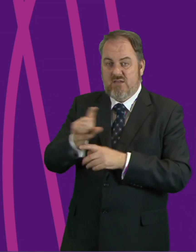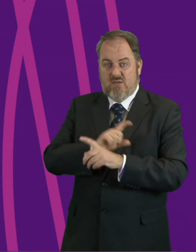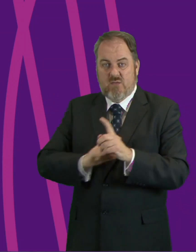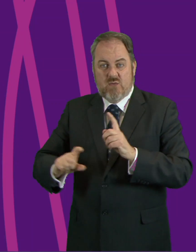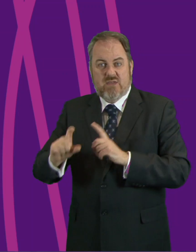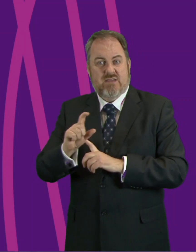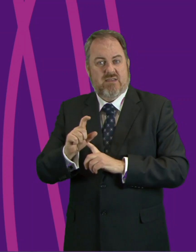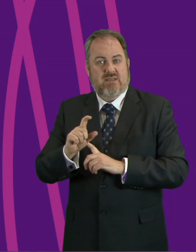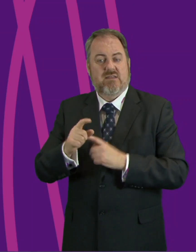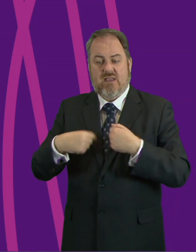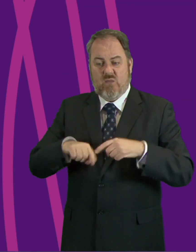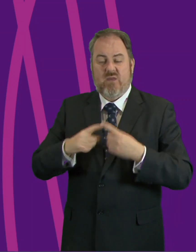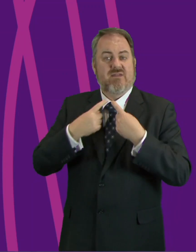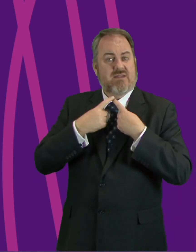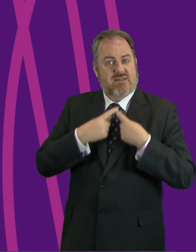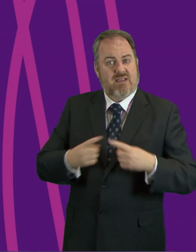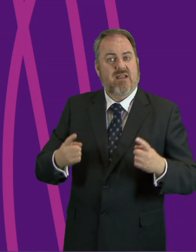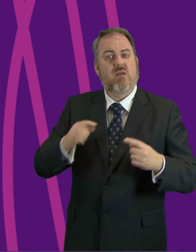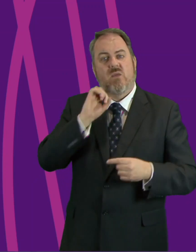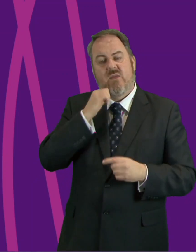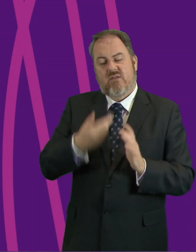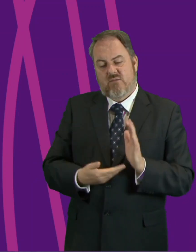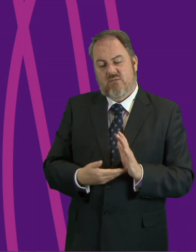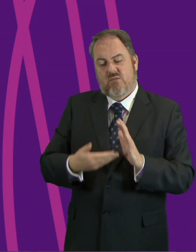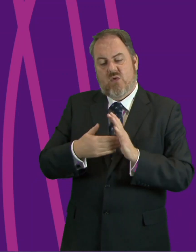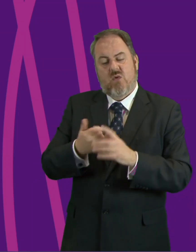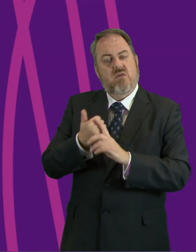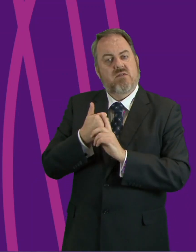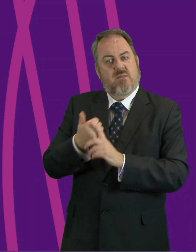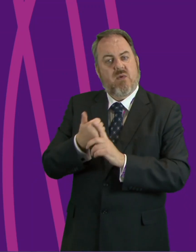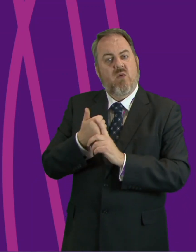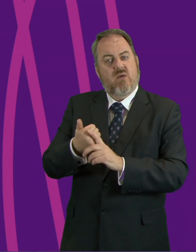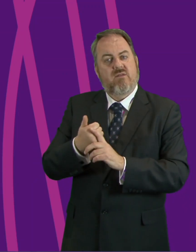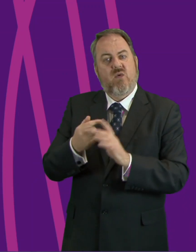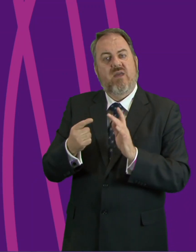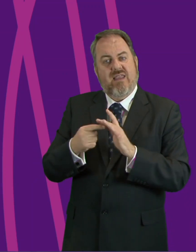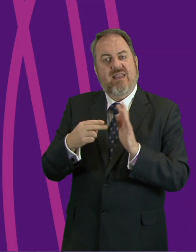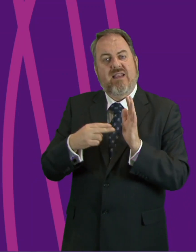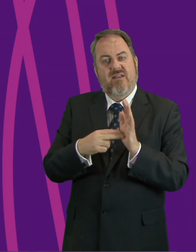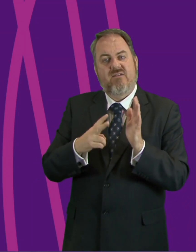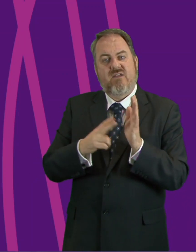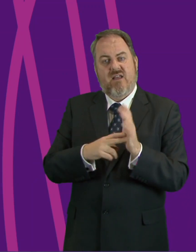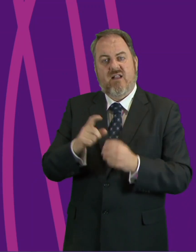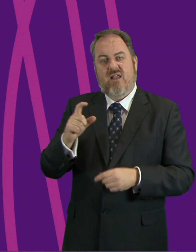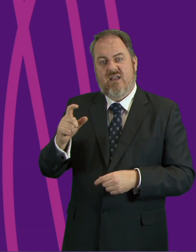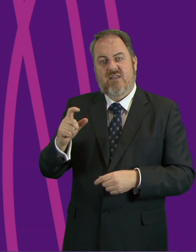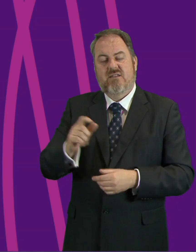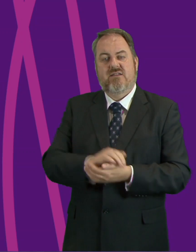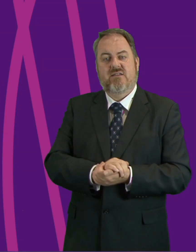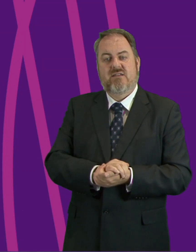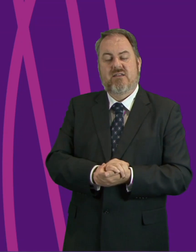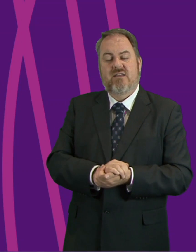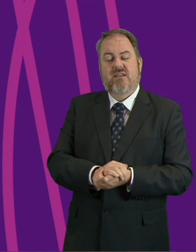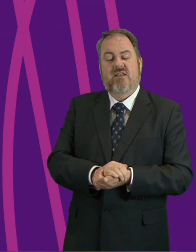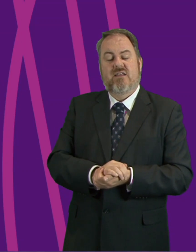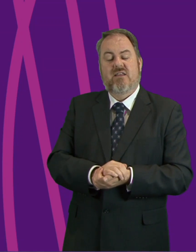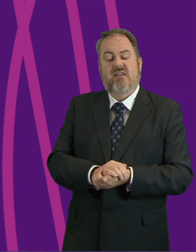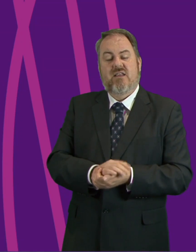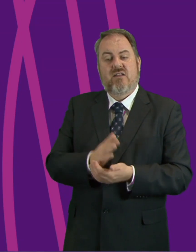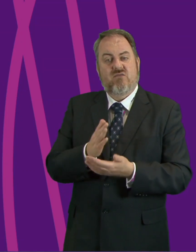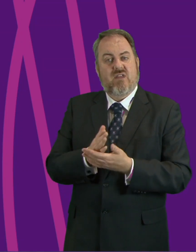also committed as part of that to a range of support in the Inverclyde area. That includes funding direct to the local authority